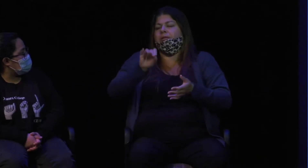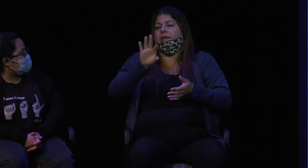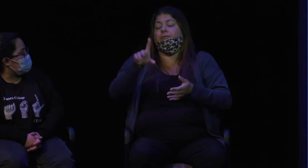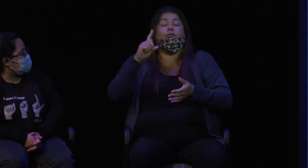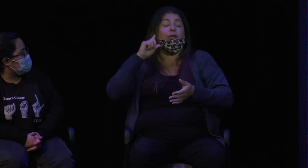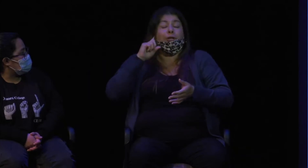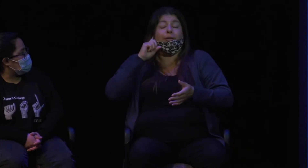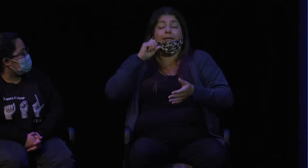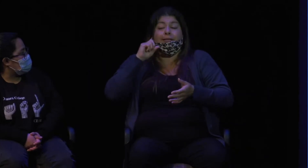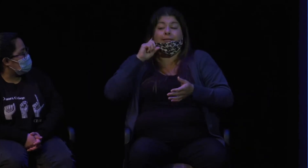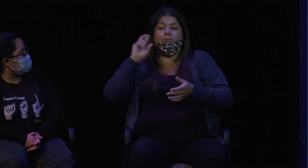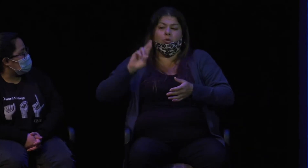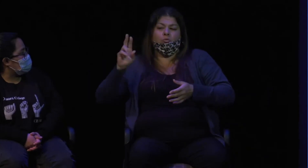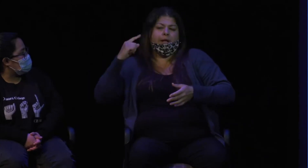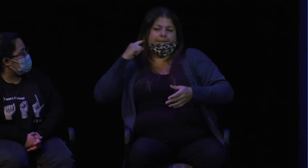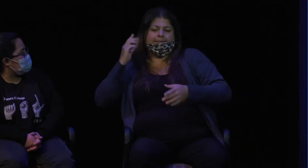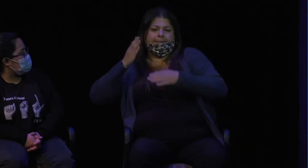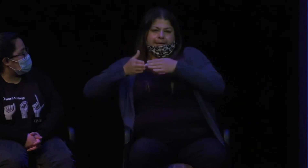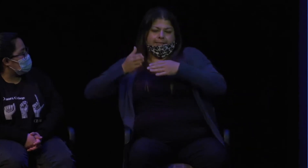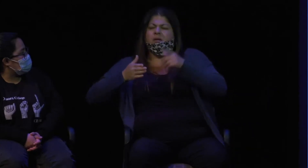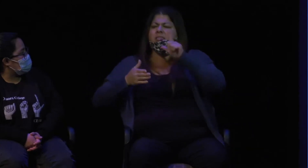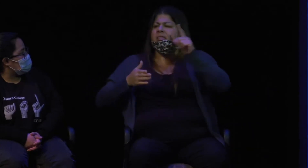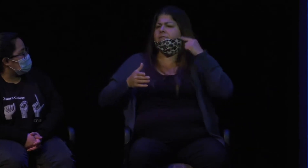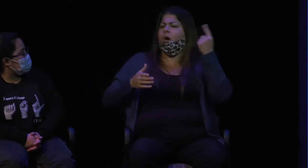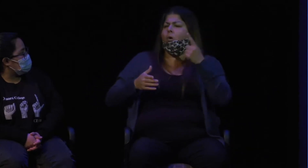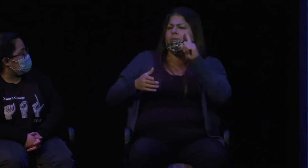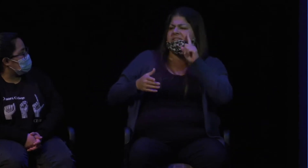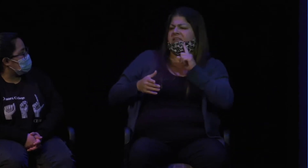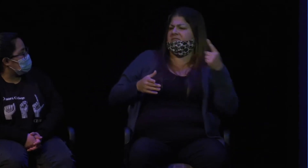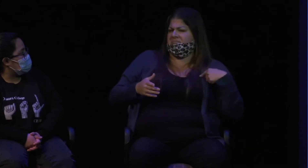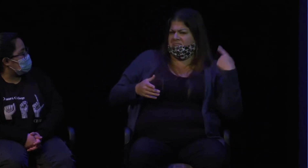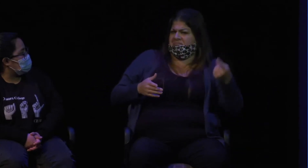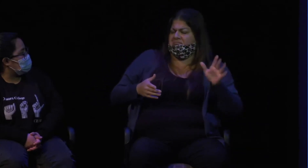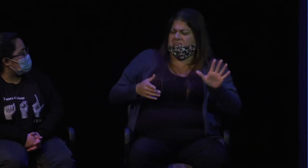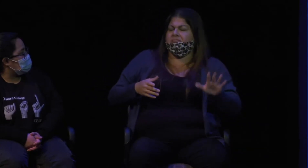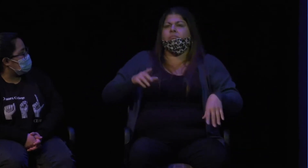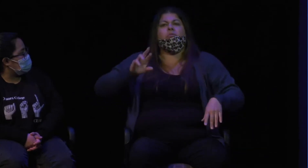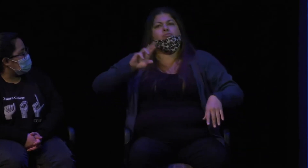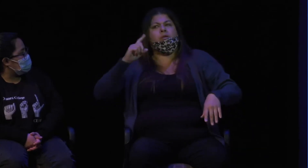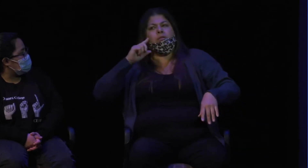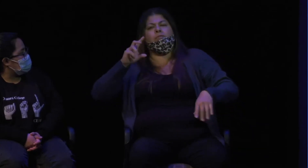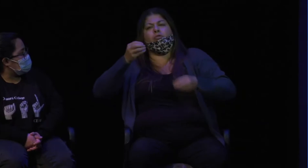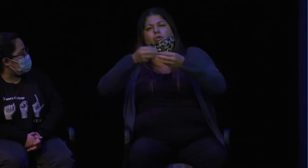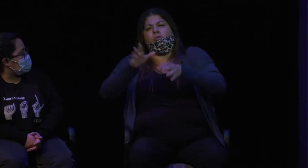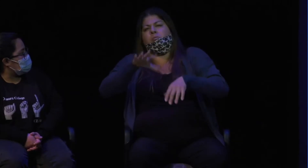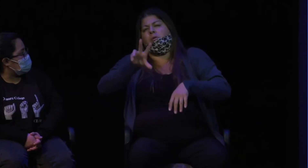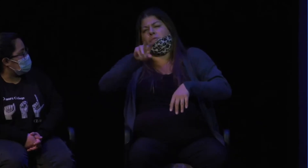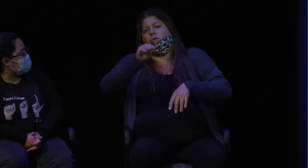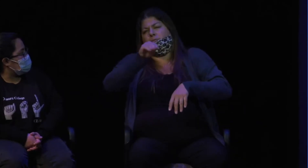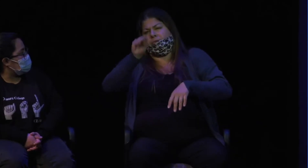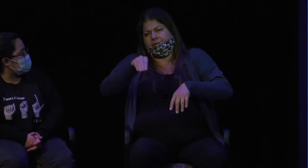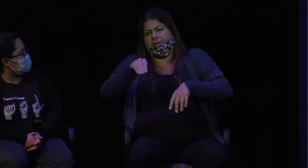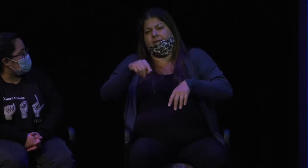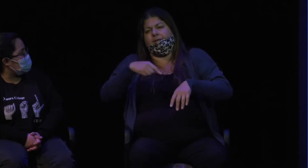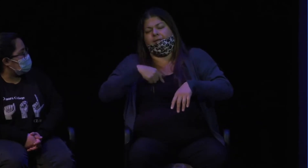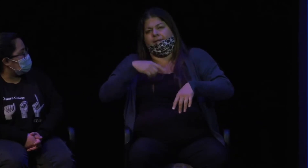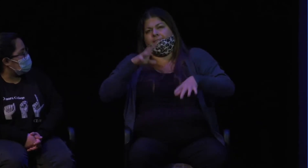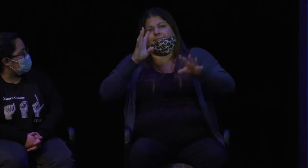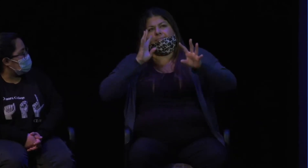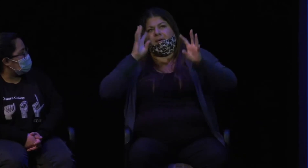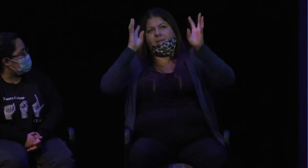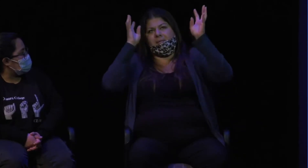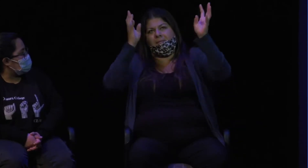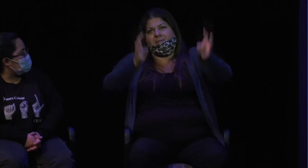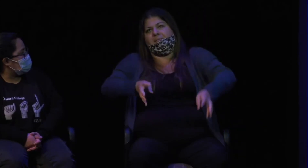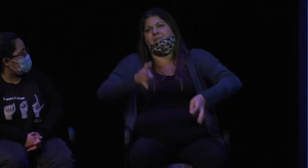a loss of about 30% residual hearing. I was always deaf in my left ear, but I